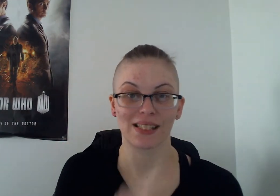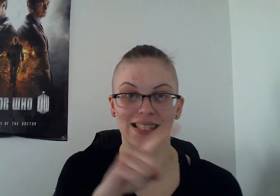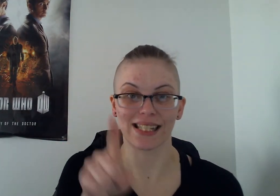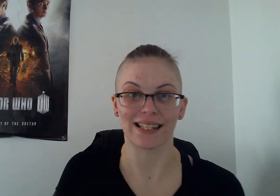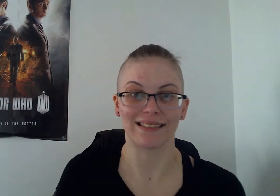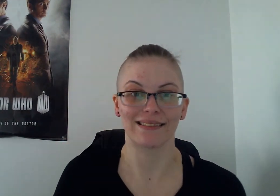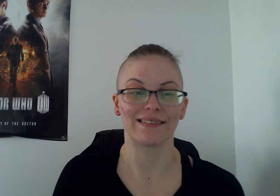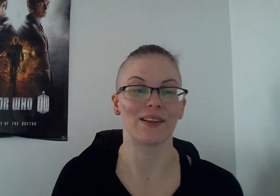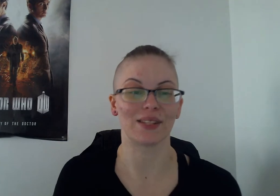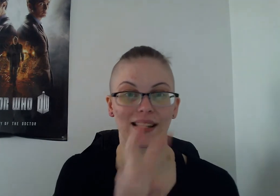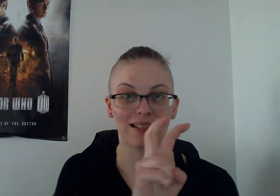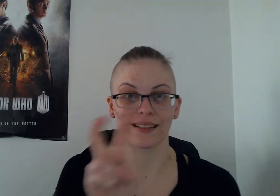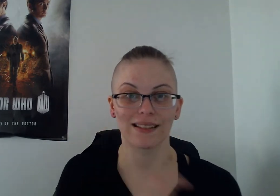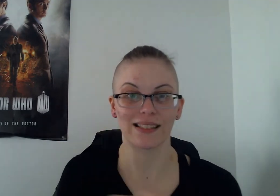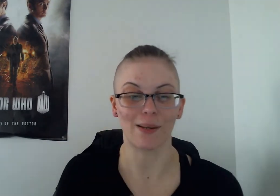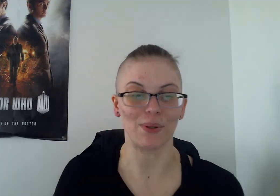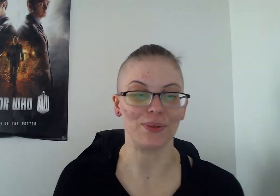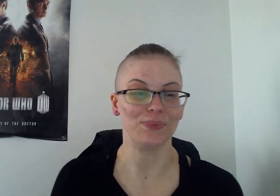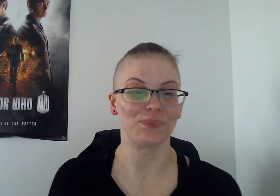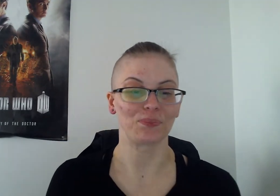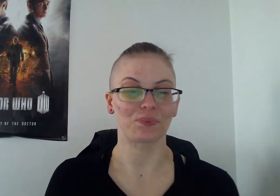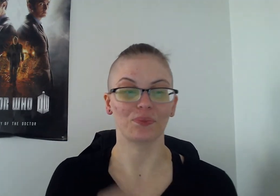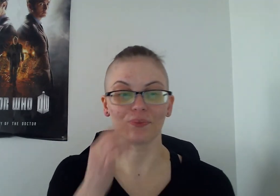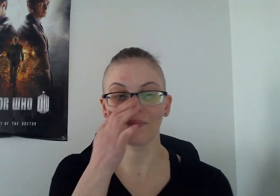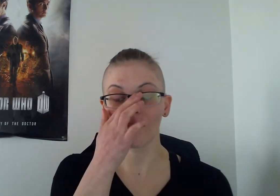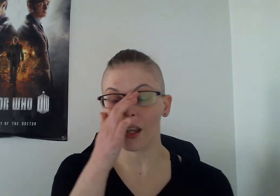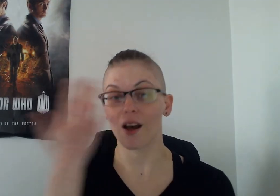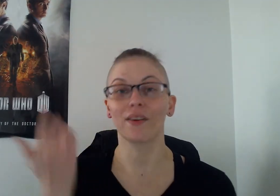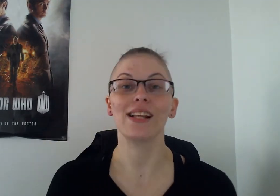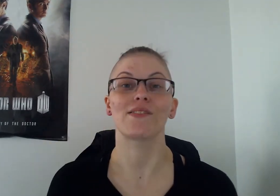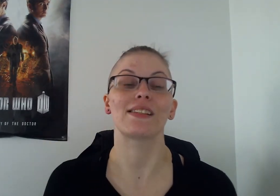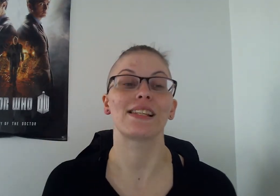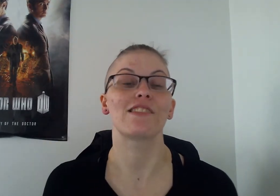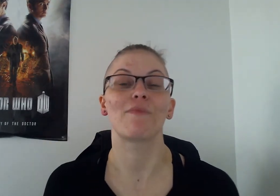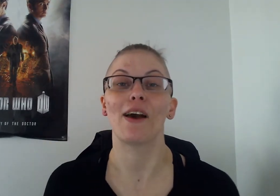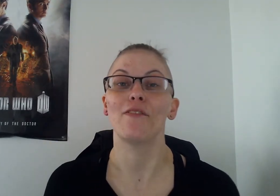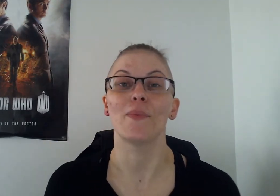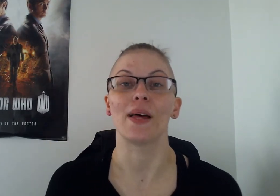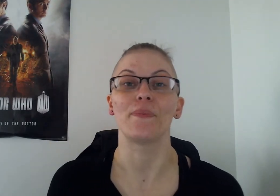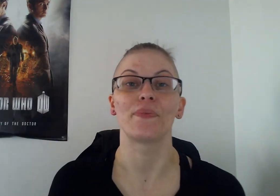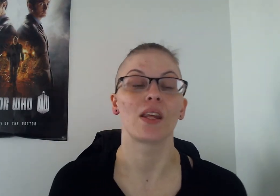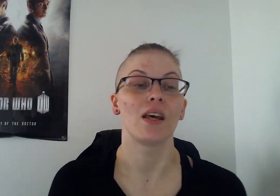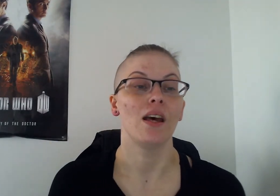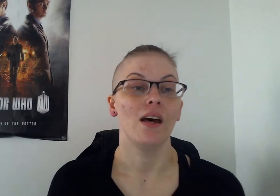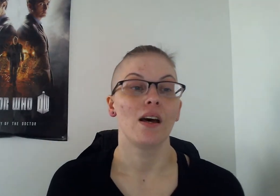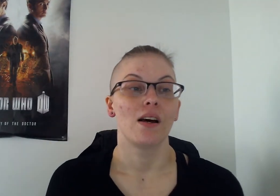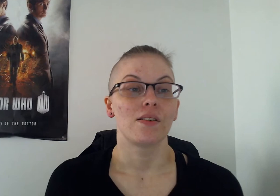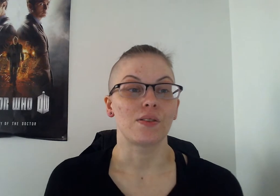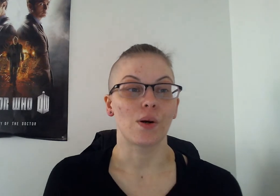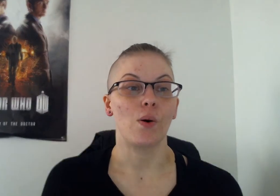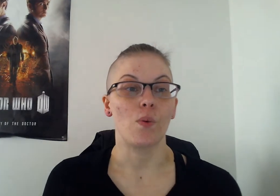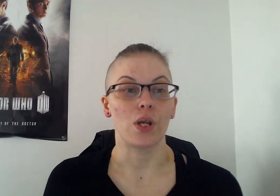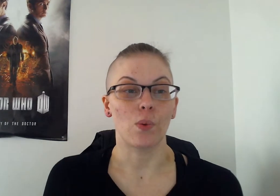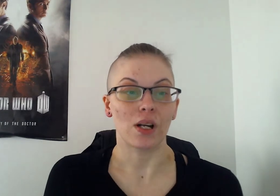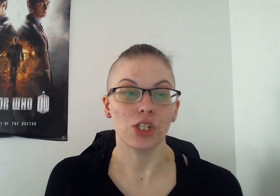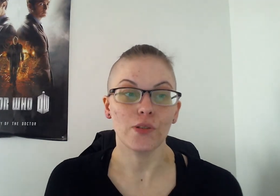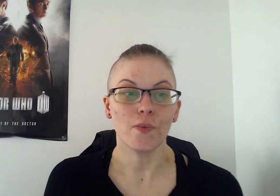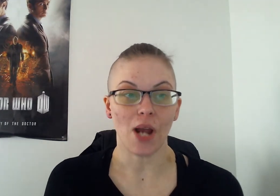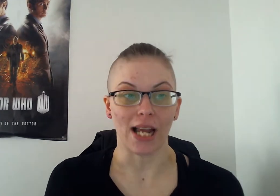Z, only double. Alright, so that's the end of my alphabet. So what you want to do for practice